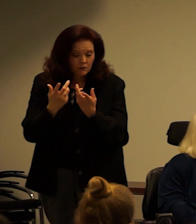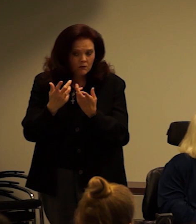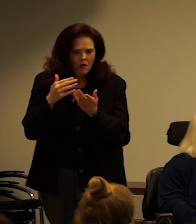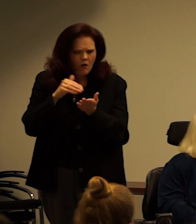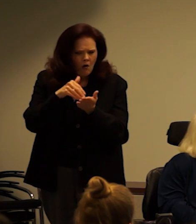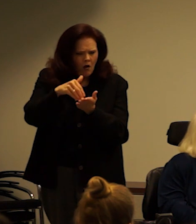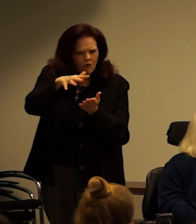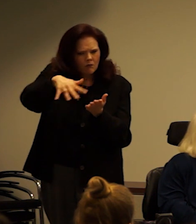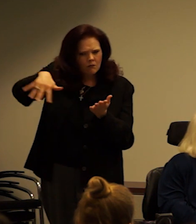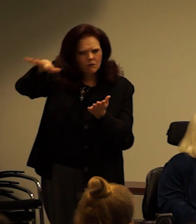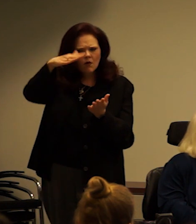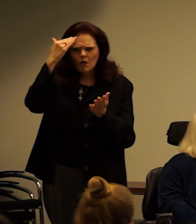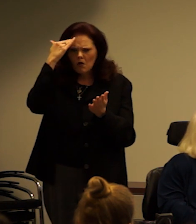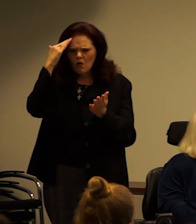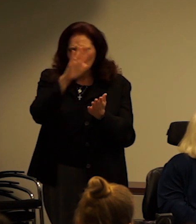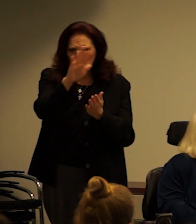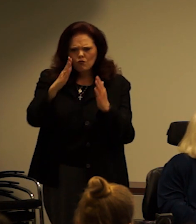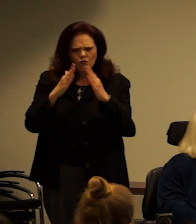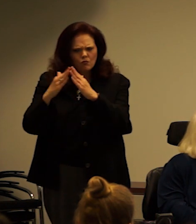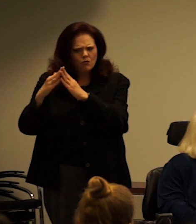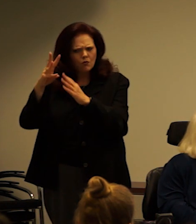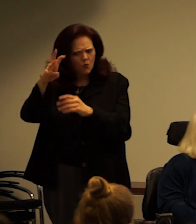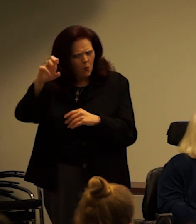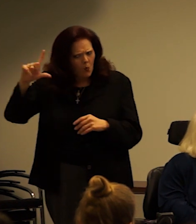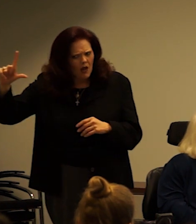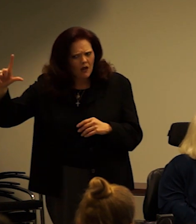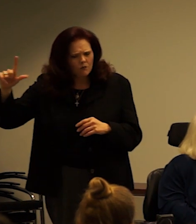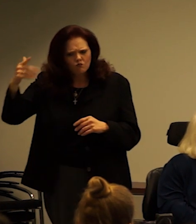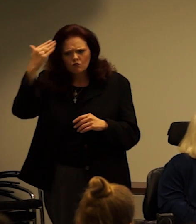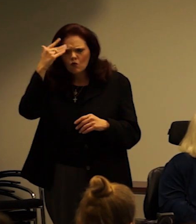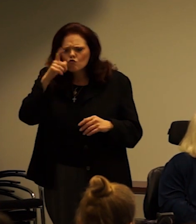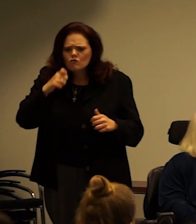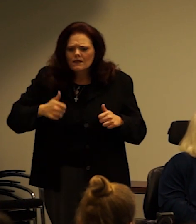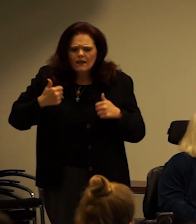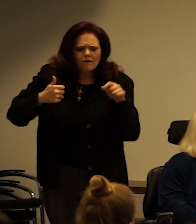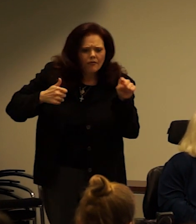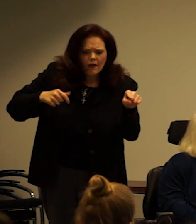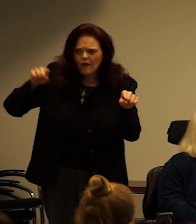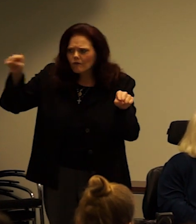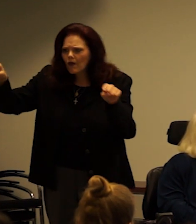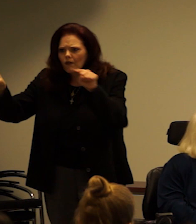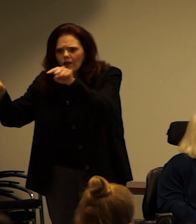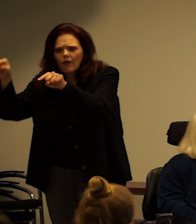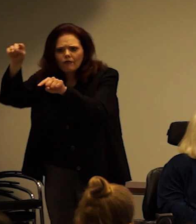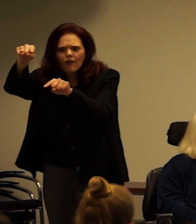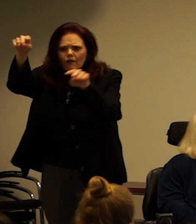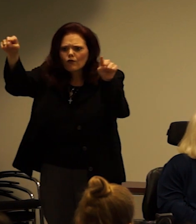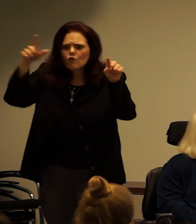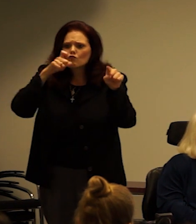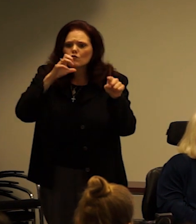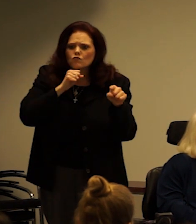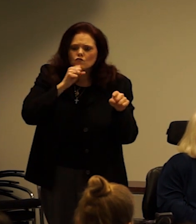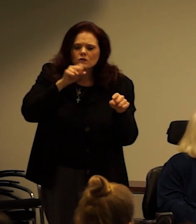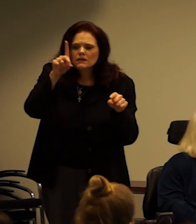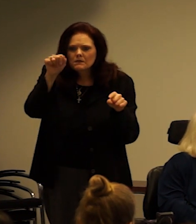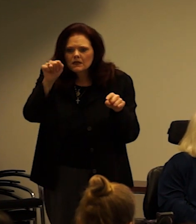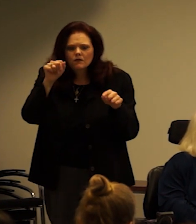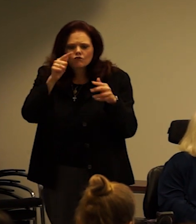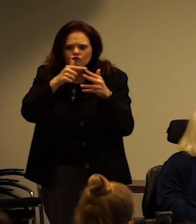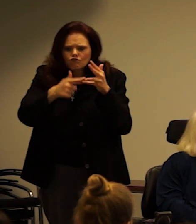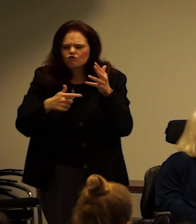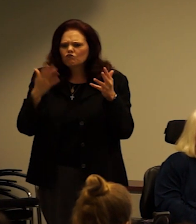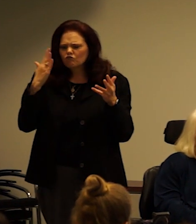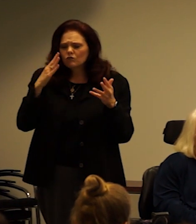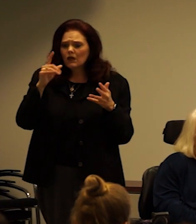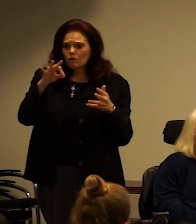they know their community very well, and they know who's in the community that may have a disability or is elderly and would need some assistance. But if